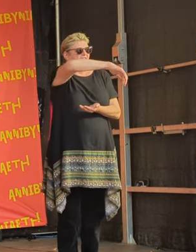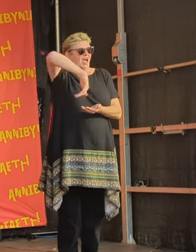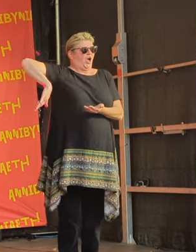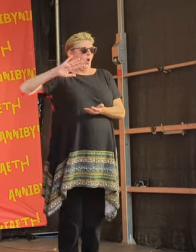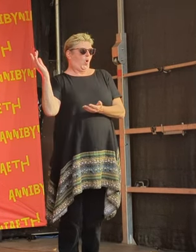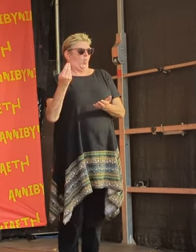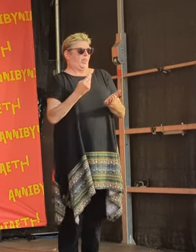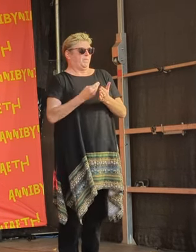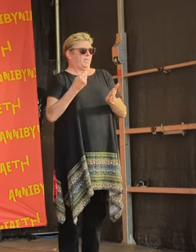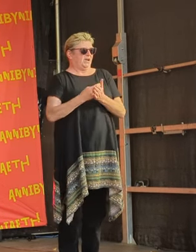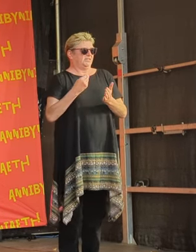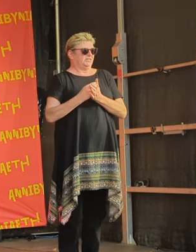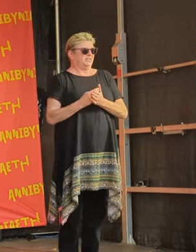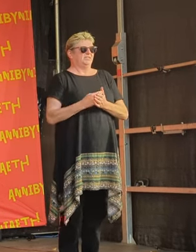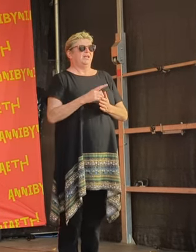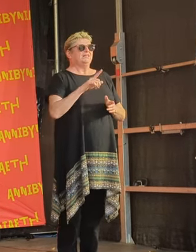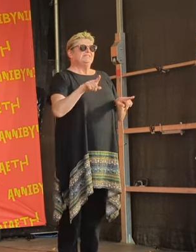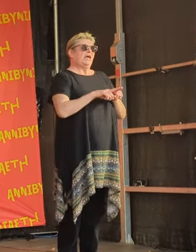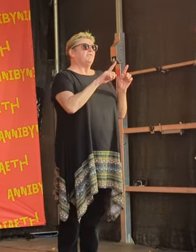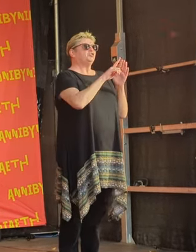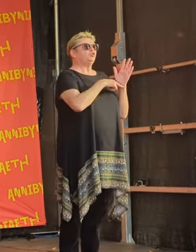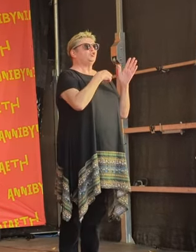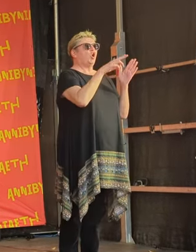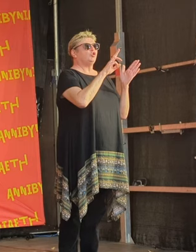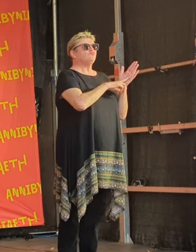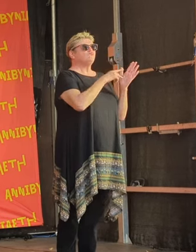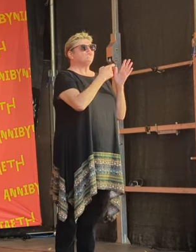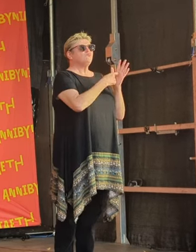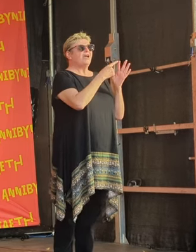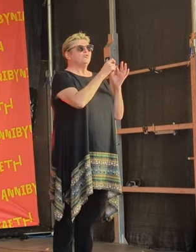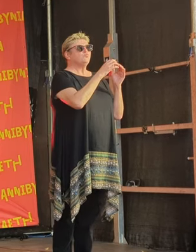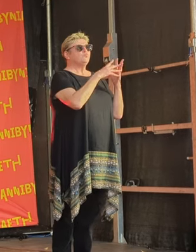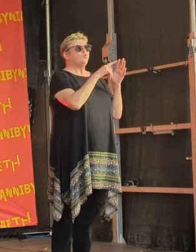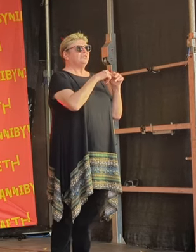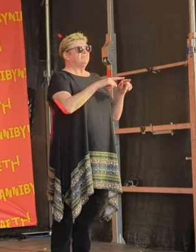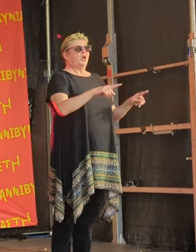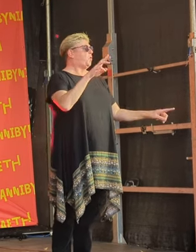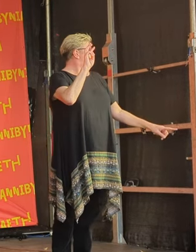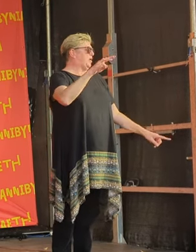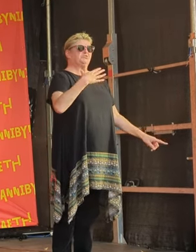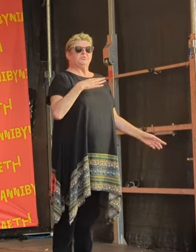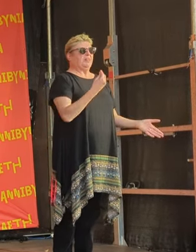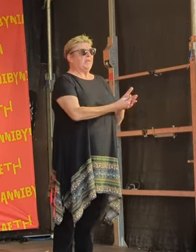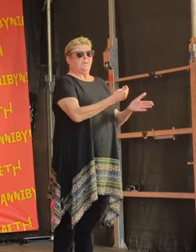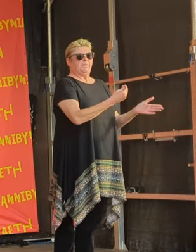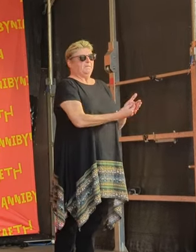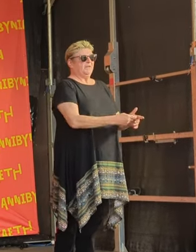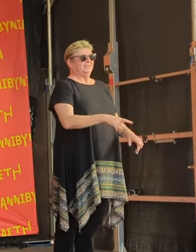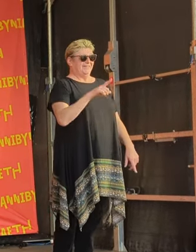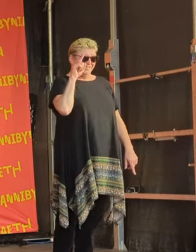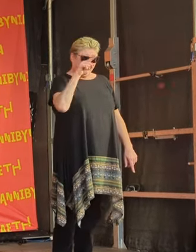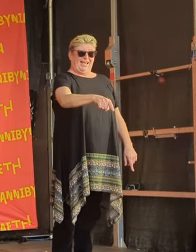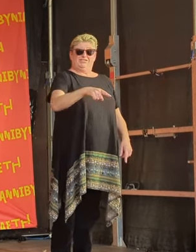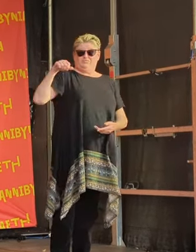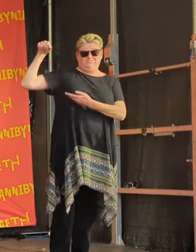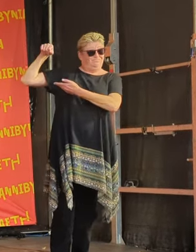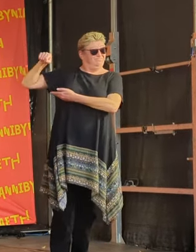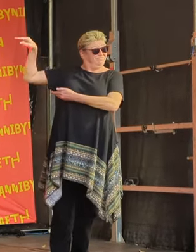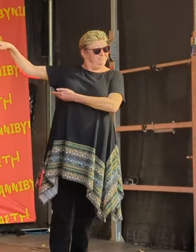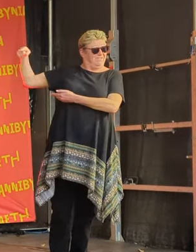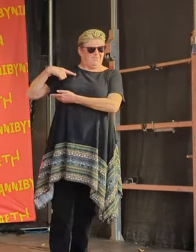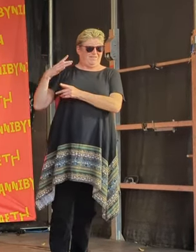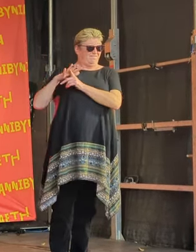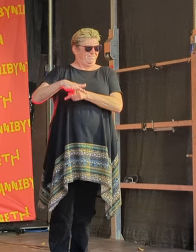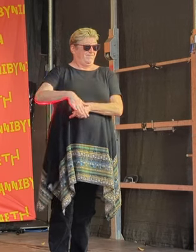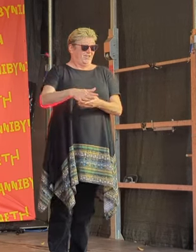that, just as John Redwood did in the 90s, saying that Wales didn't need that money. Dyna be yma trysorlis wedi wneud i